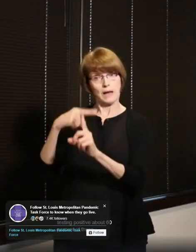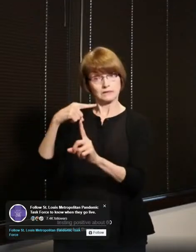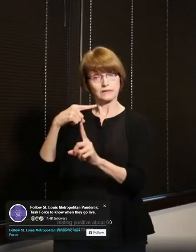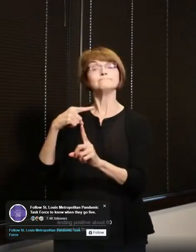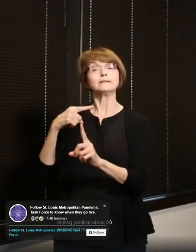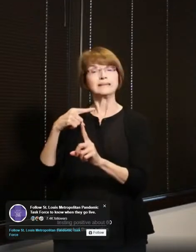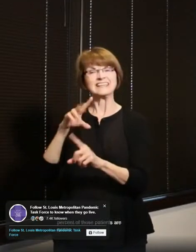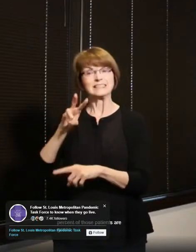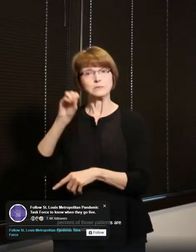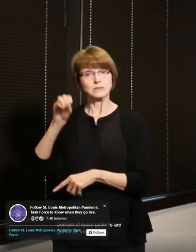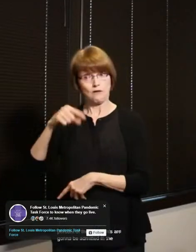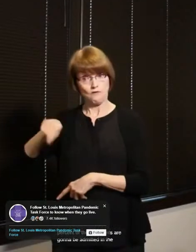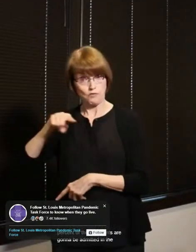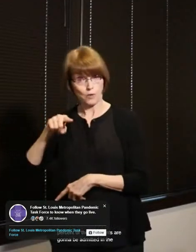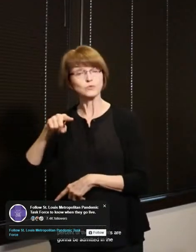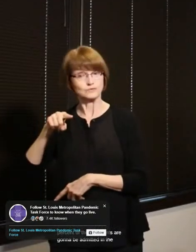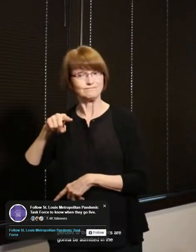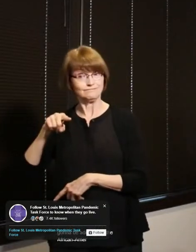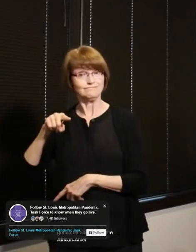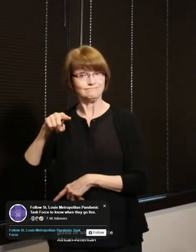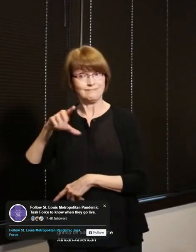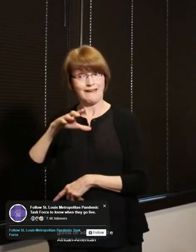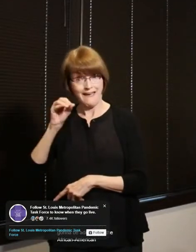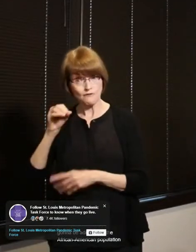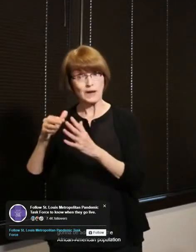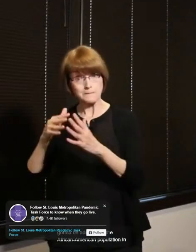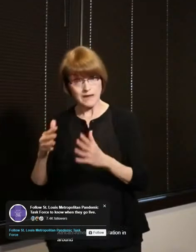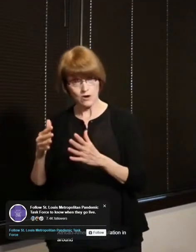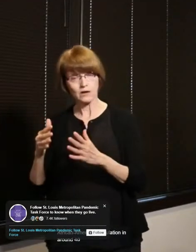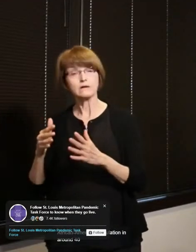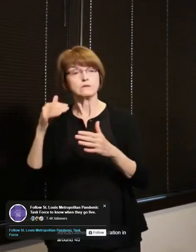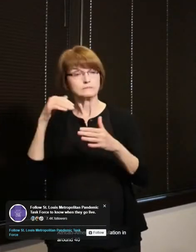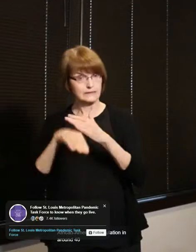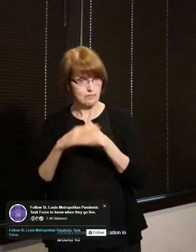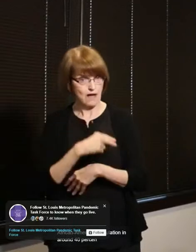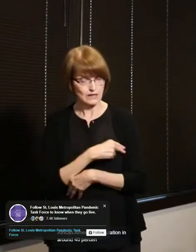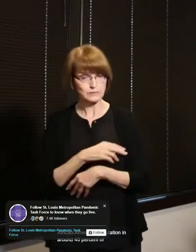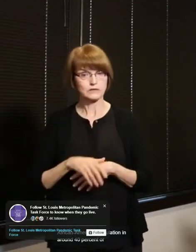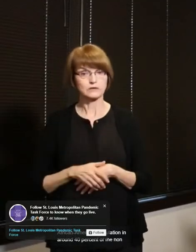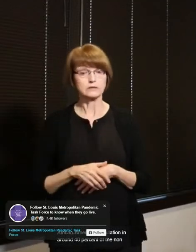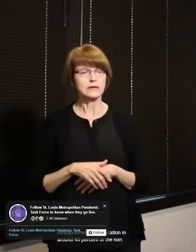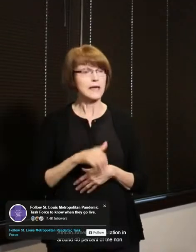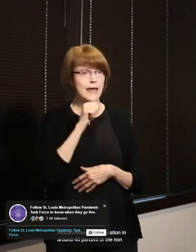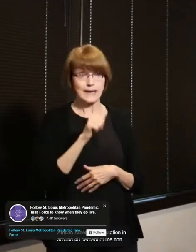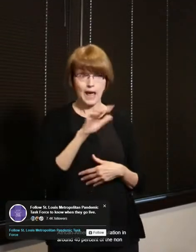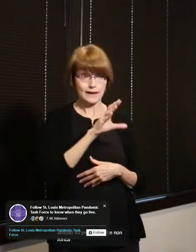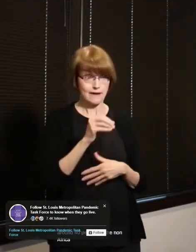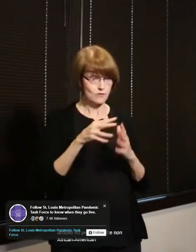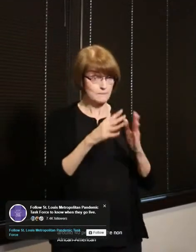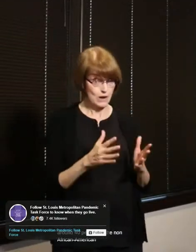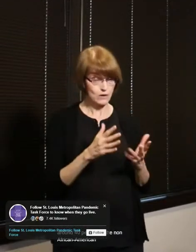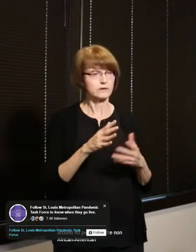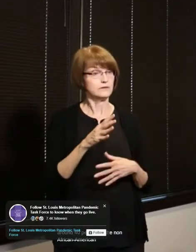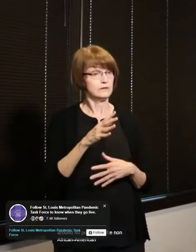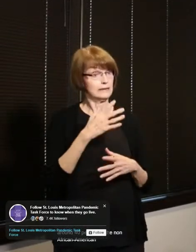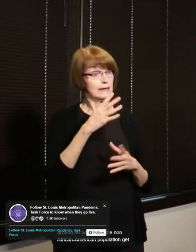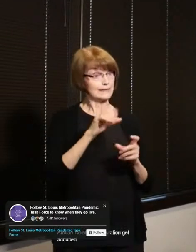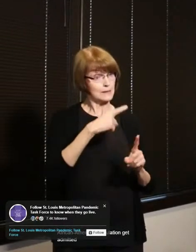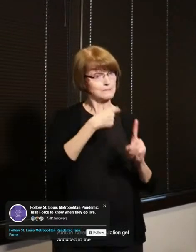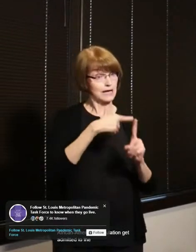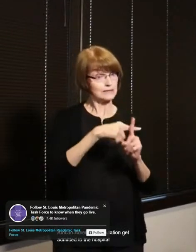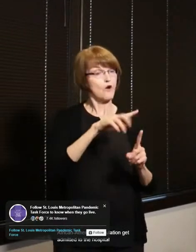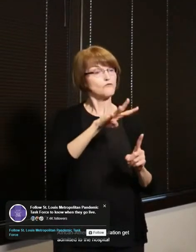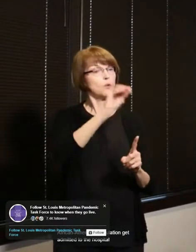are going to be admitted in the African American population, and around 40% of the non-African American population get admitted to the